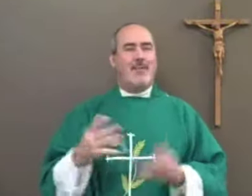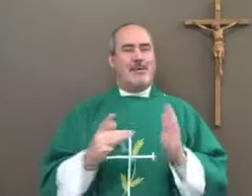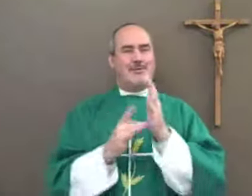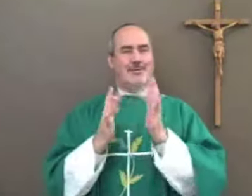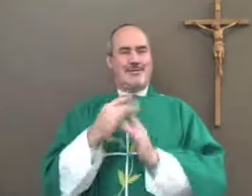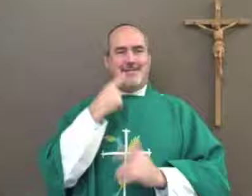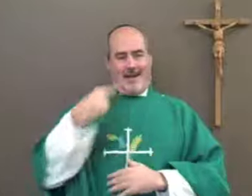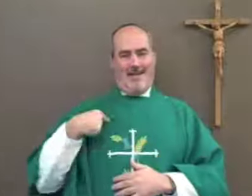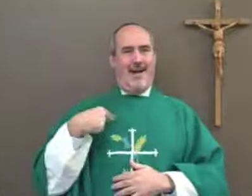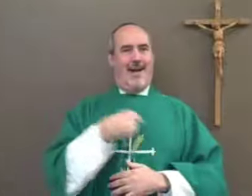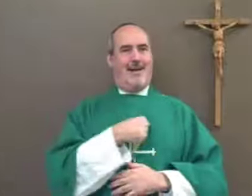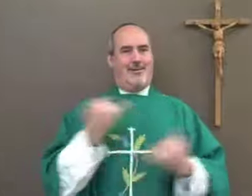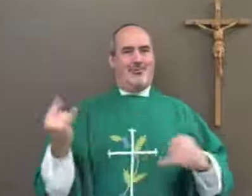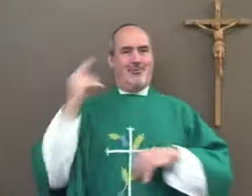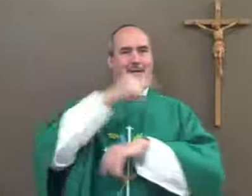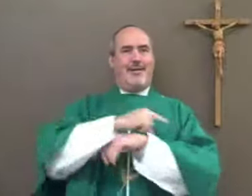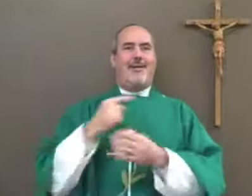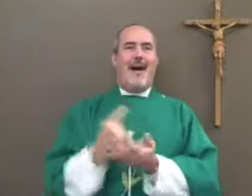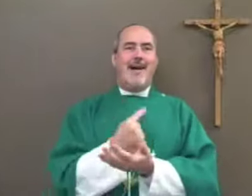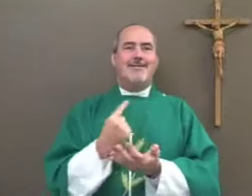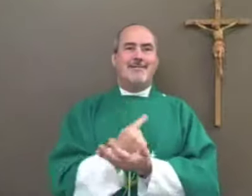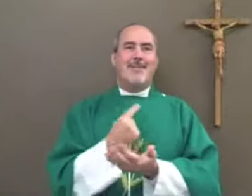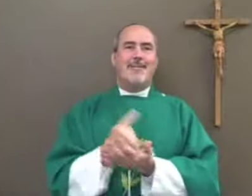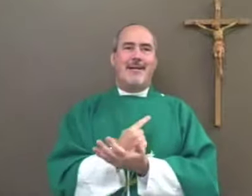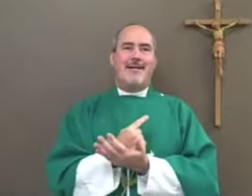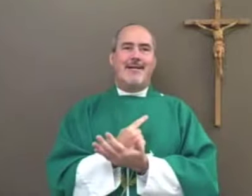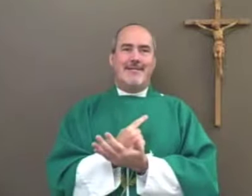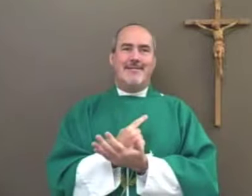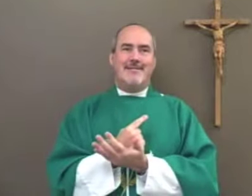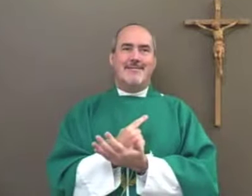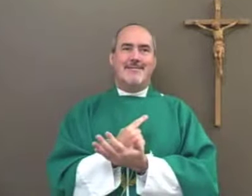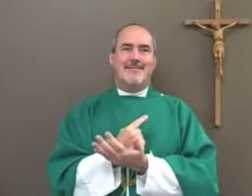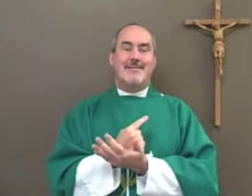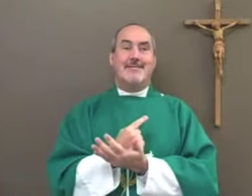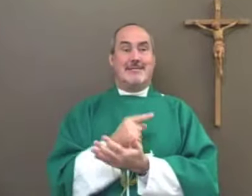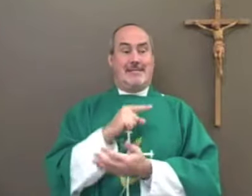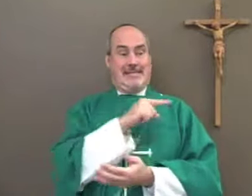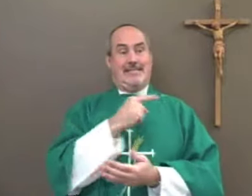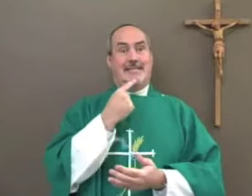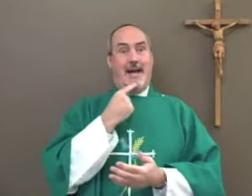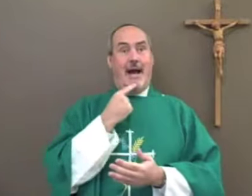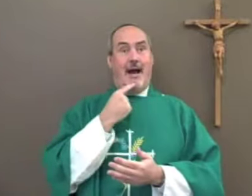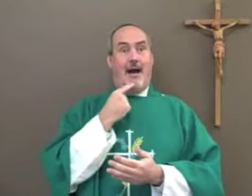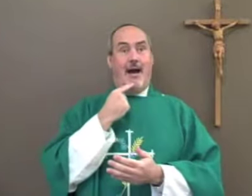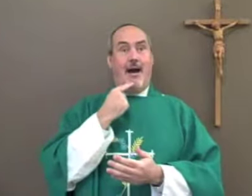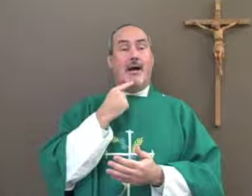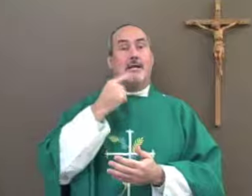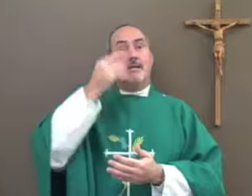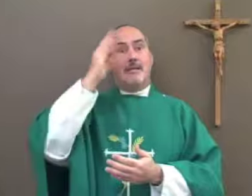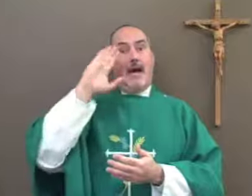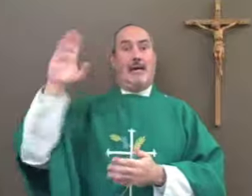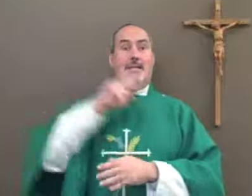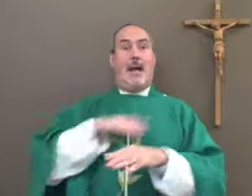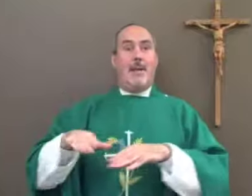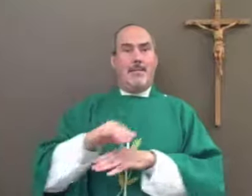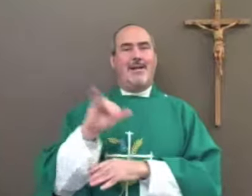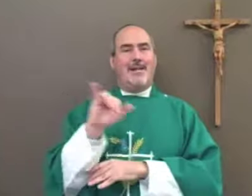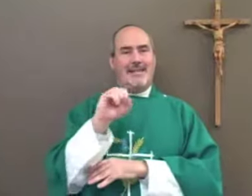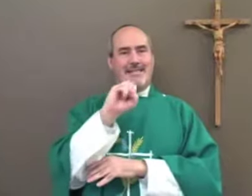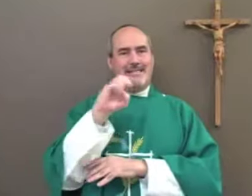we look back, we may understand that it was all part of God's plan, just like Jesus said in today's gospel. So that